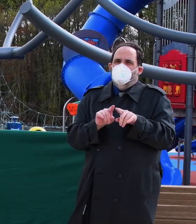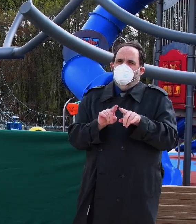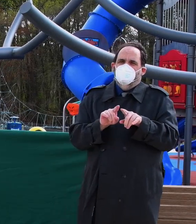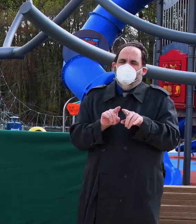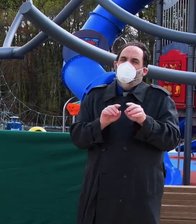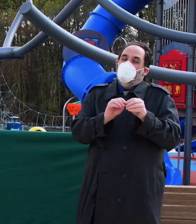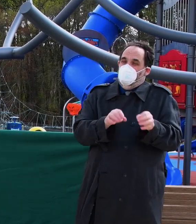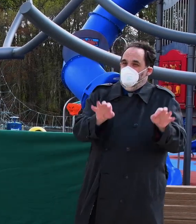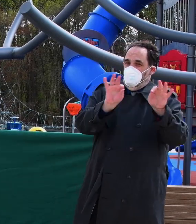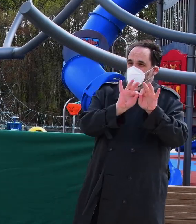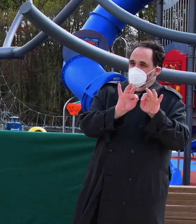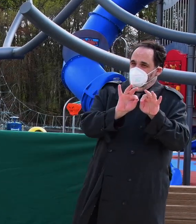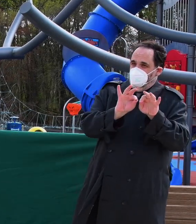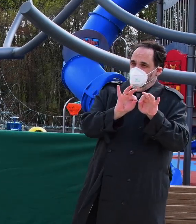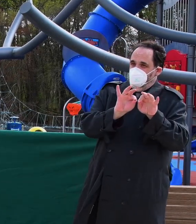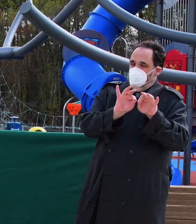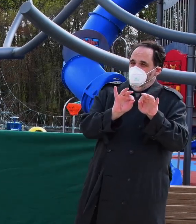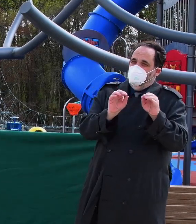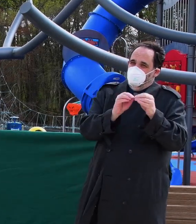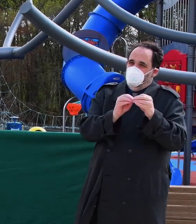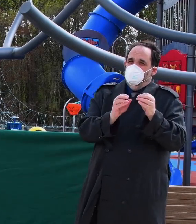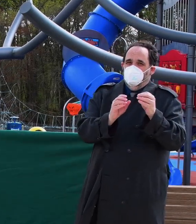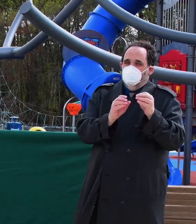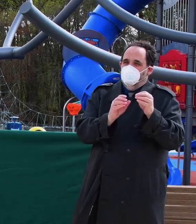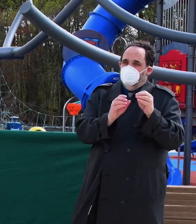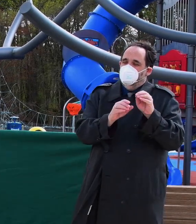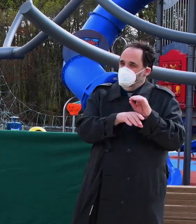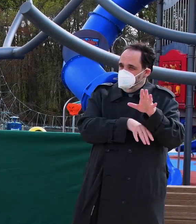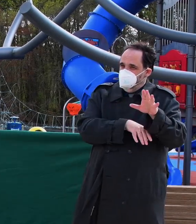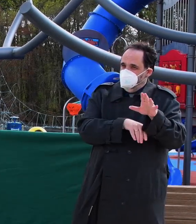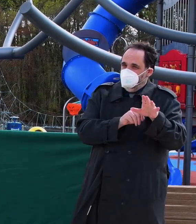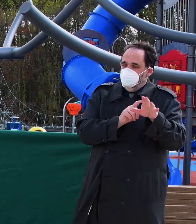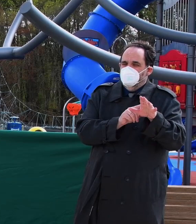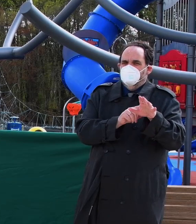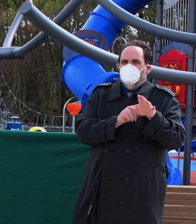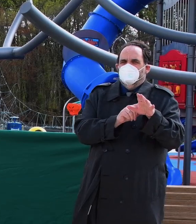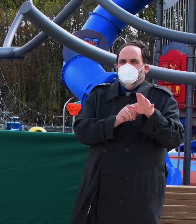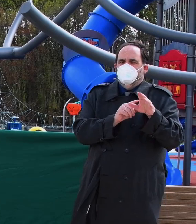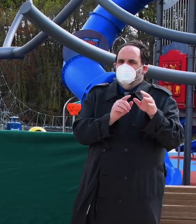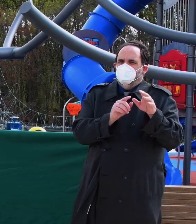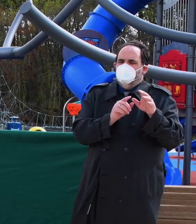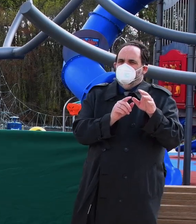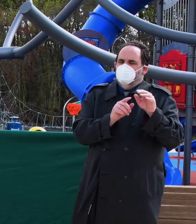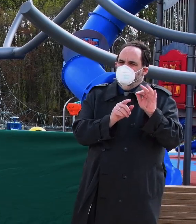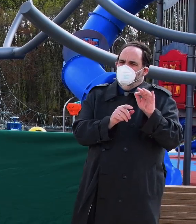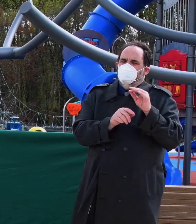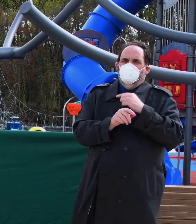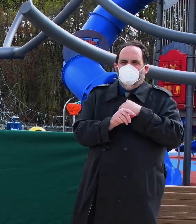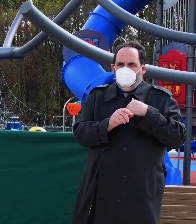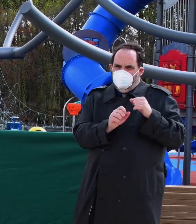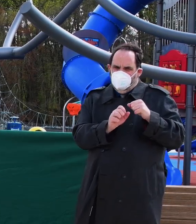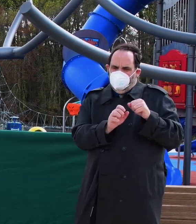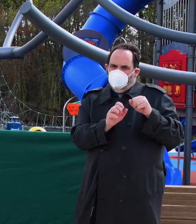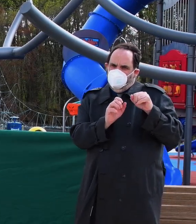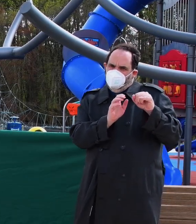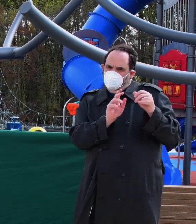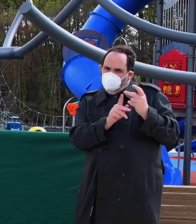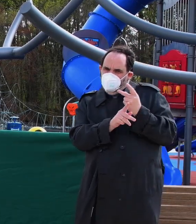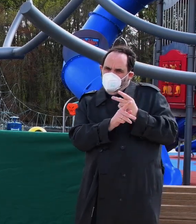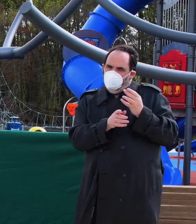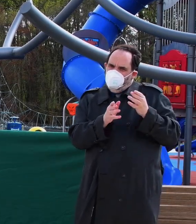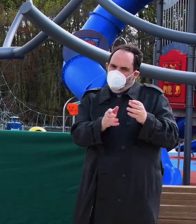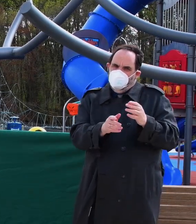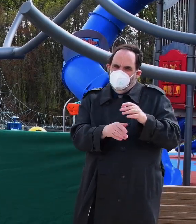What's more important though, and really more impactful, is for us to identify ways and